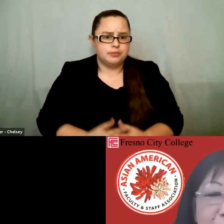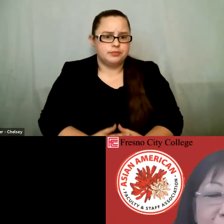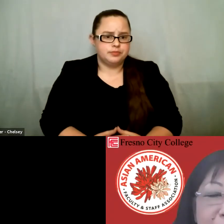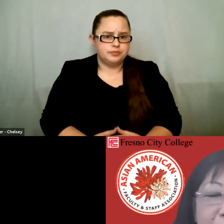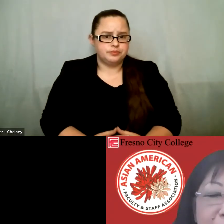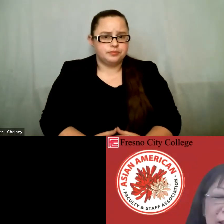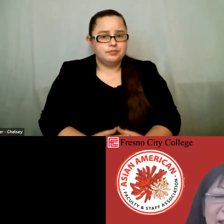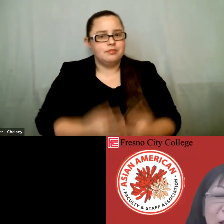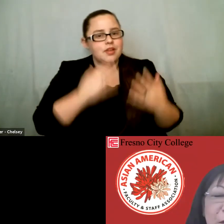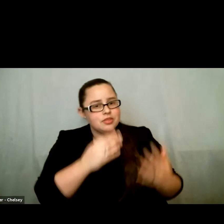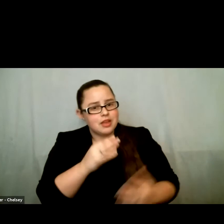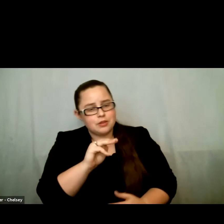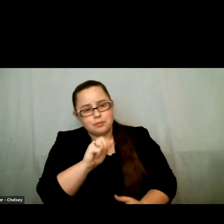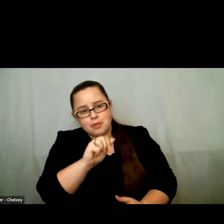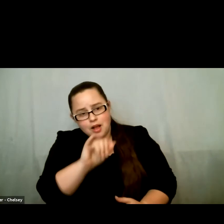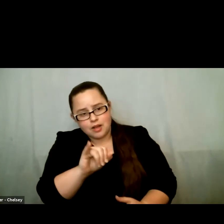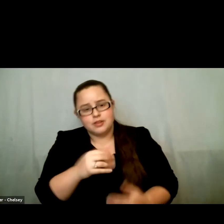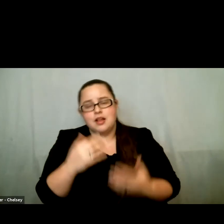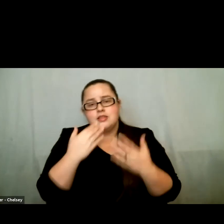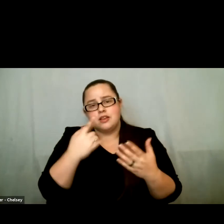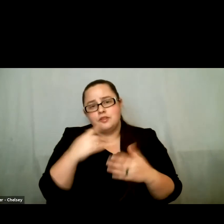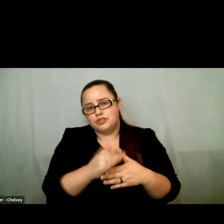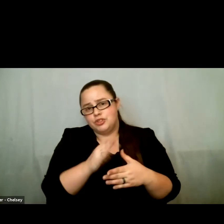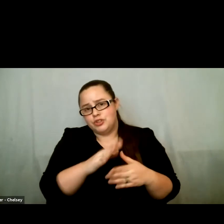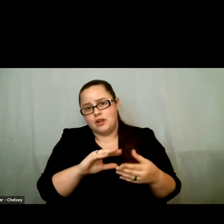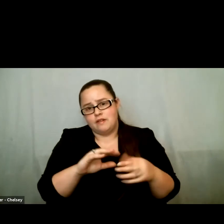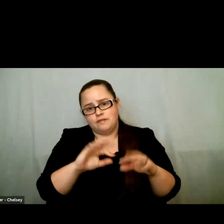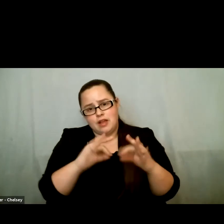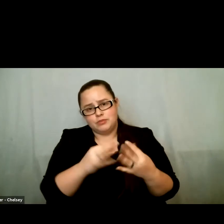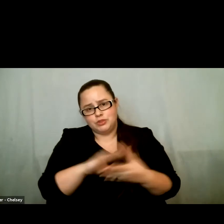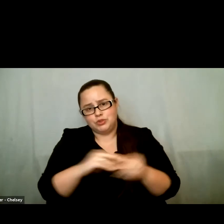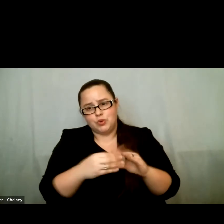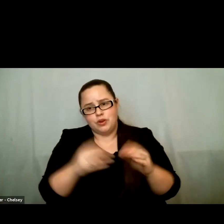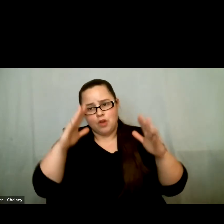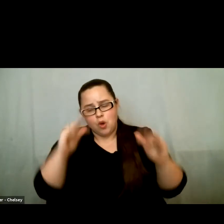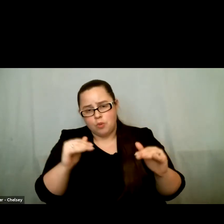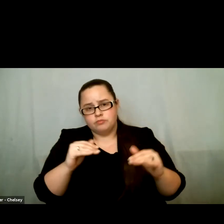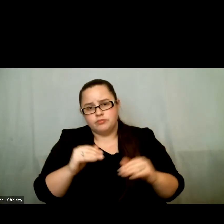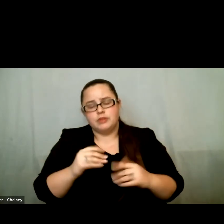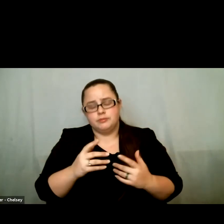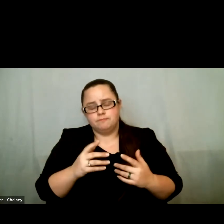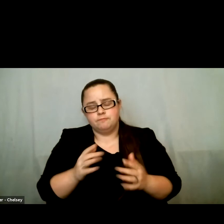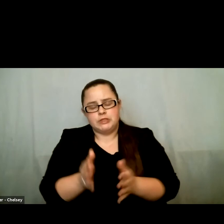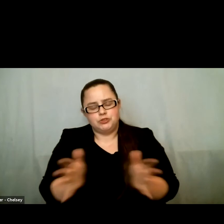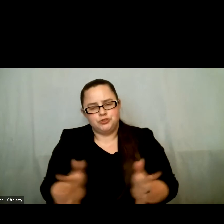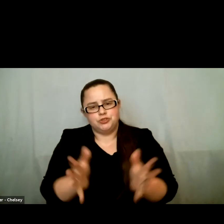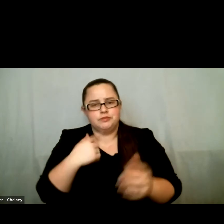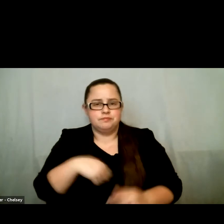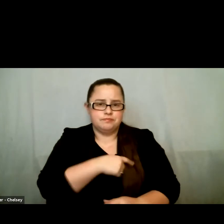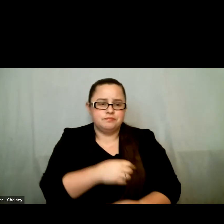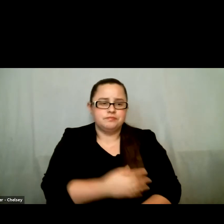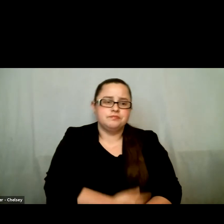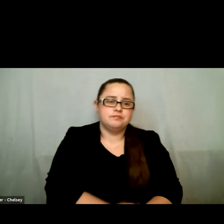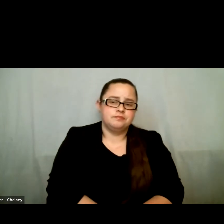Thank you, Mai. Thank you for sharing your family story of hope. That was very encouraging. So John, I have another question for